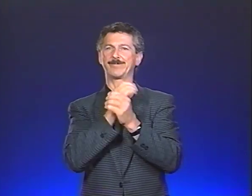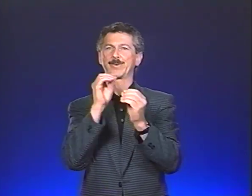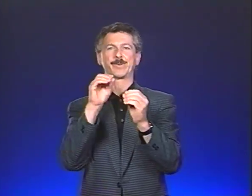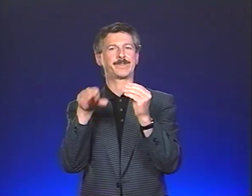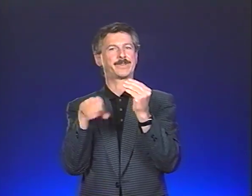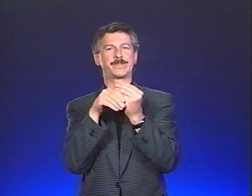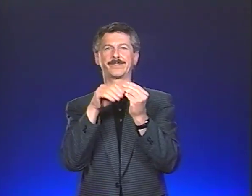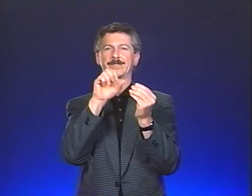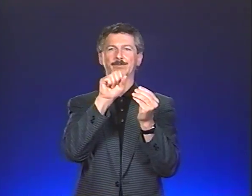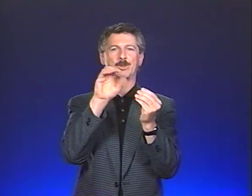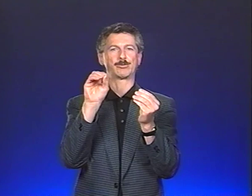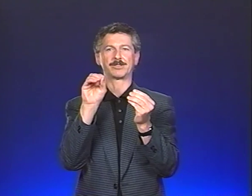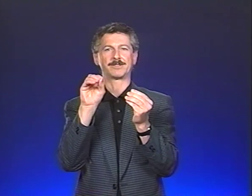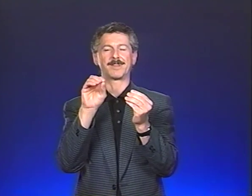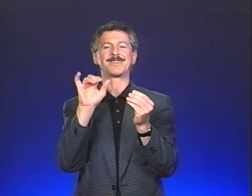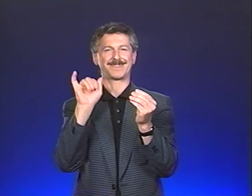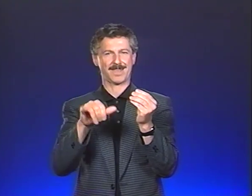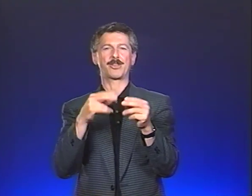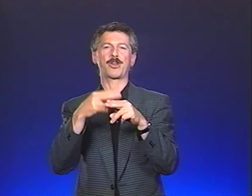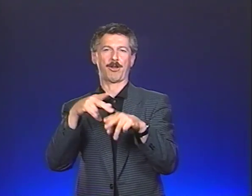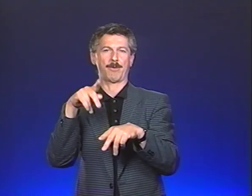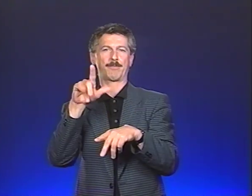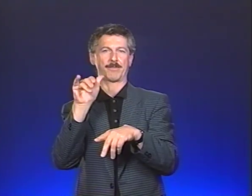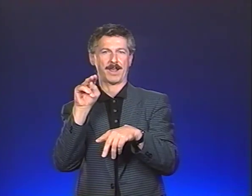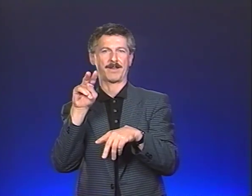which again cannot specify subject-object agreement.